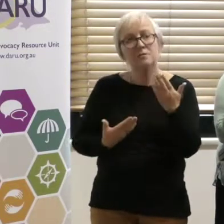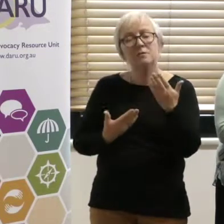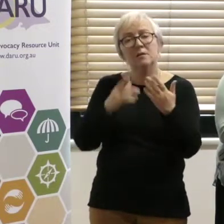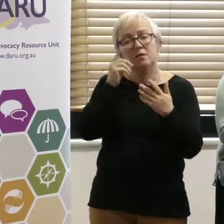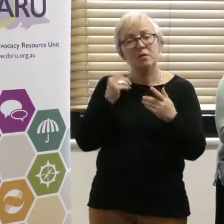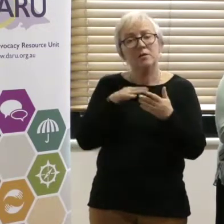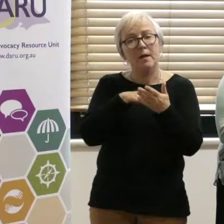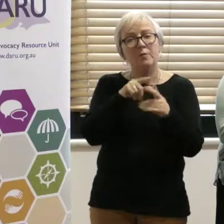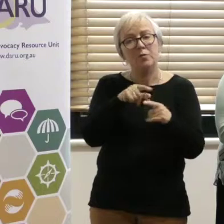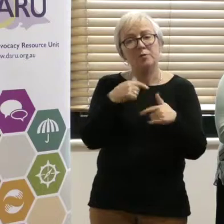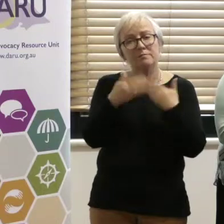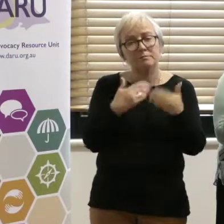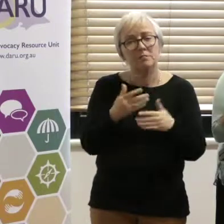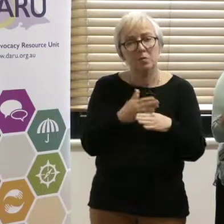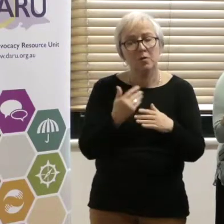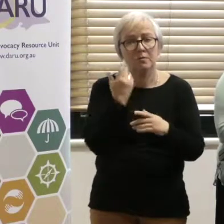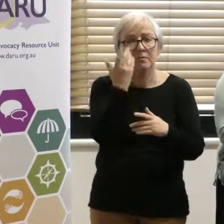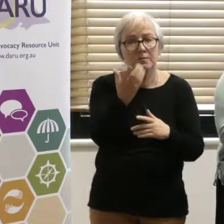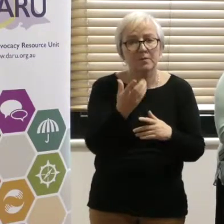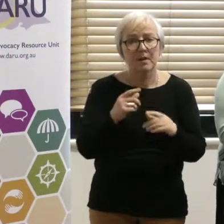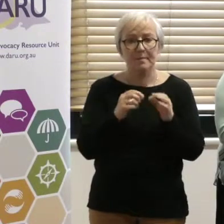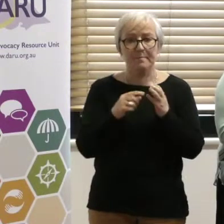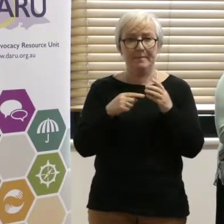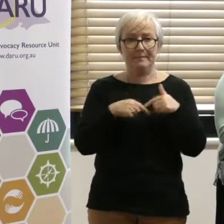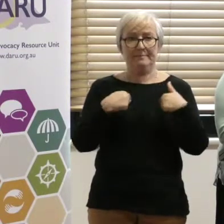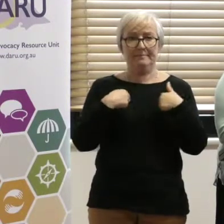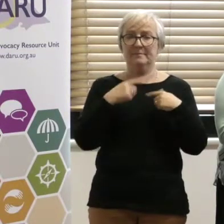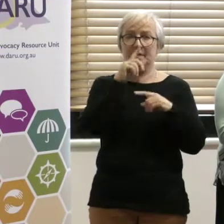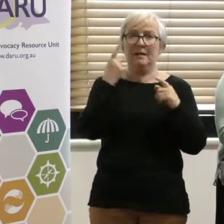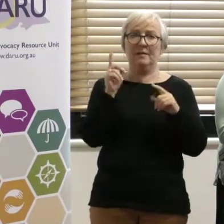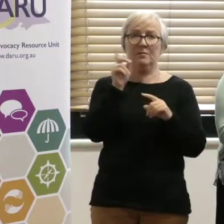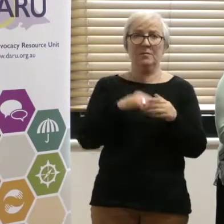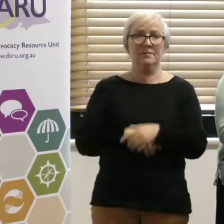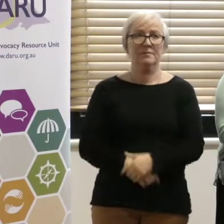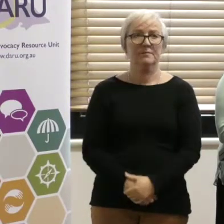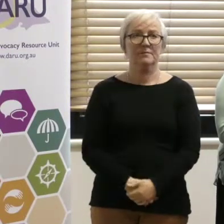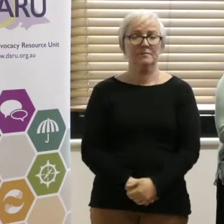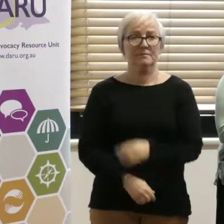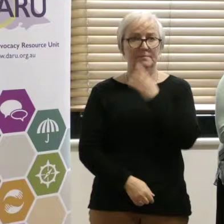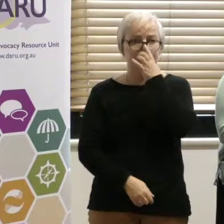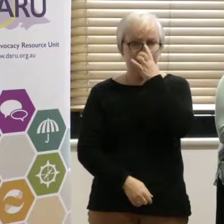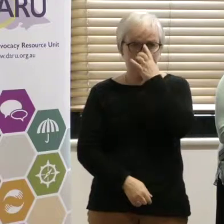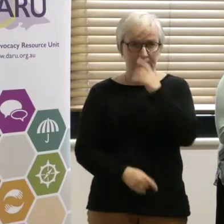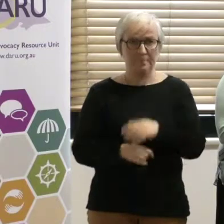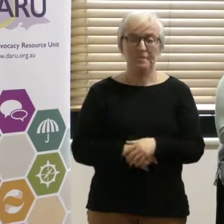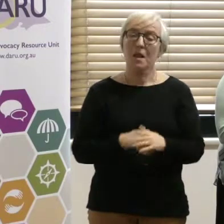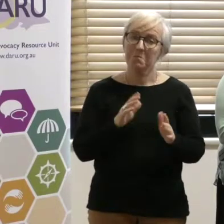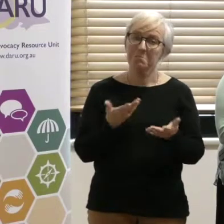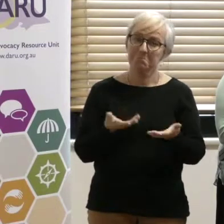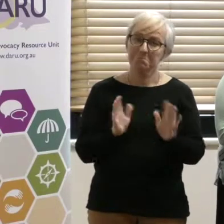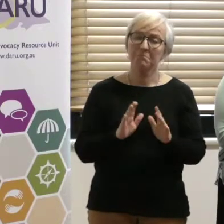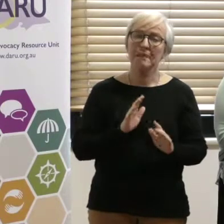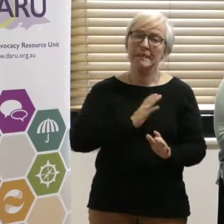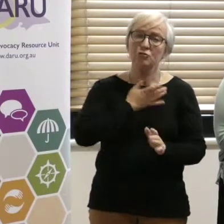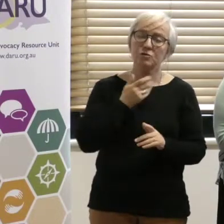and give you a pathway forward. But I can't at this point, sorry. Well, I mean, it's interesting to know these. It is interesting to know